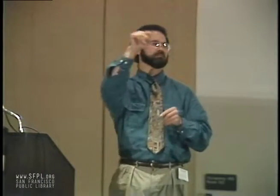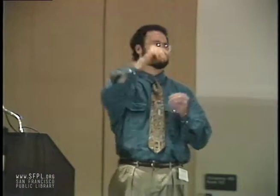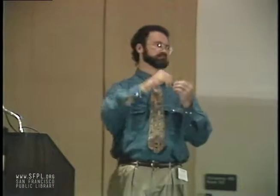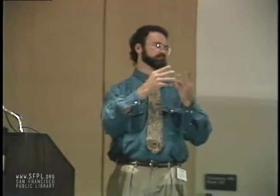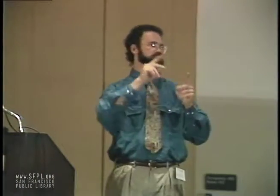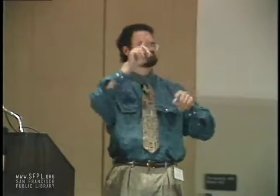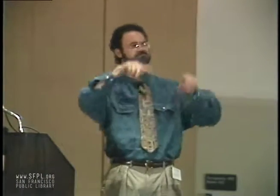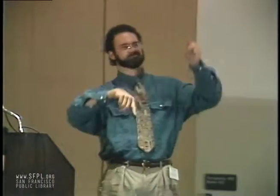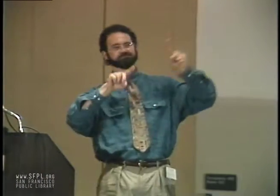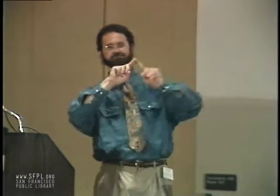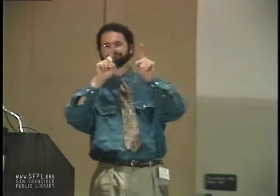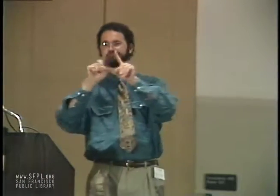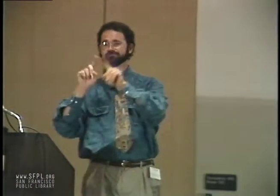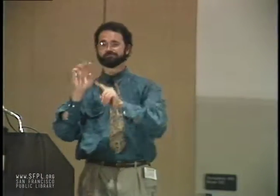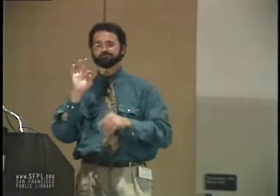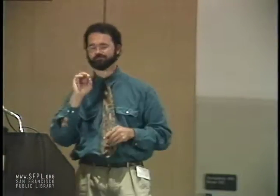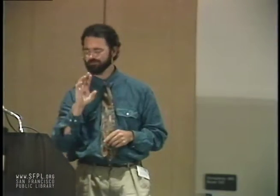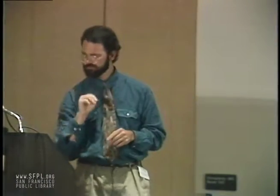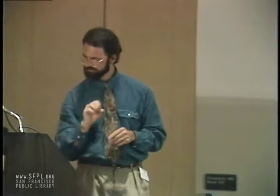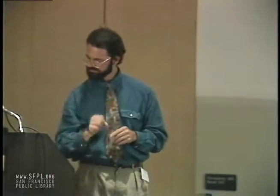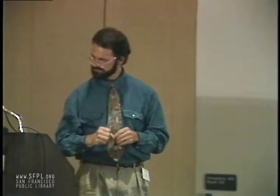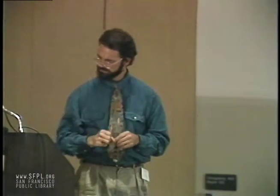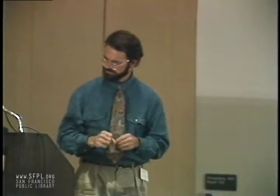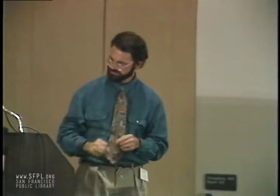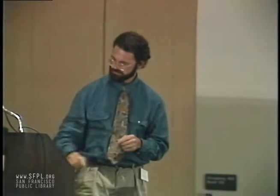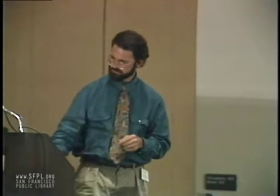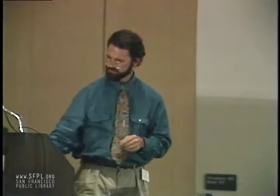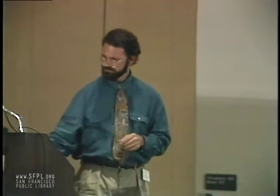encountered two different perspectives on deafness.